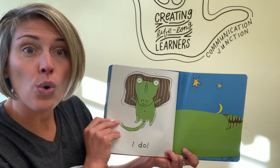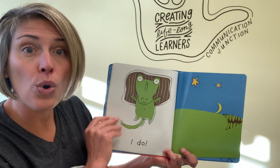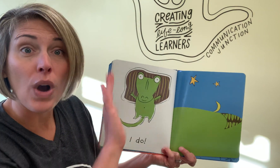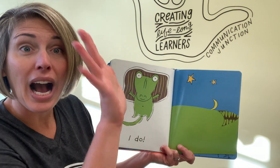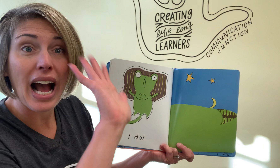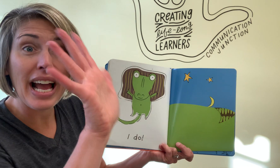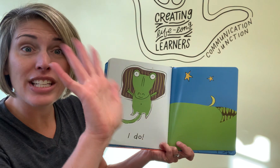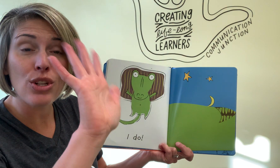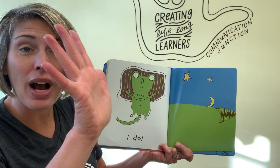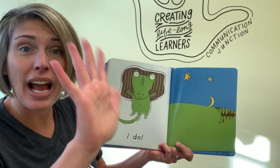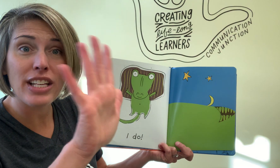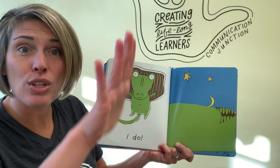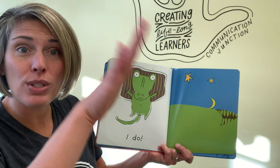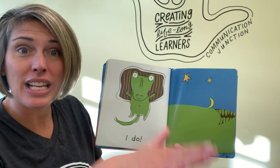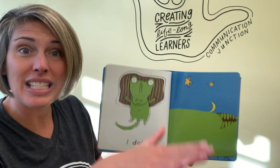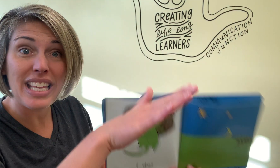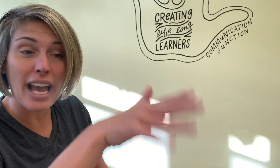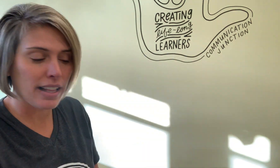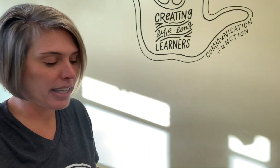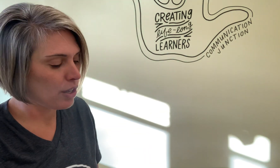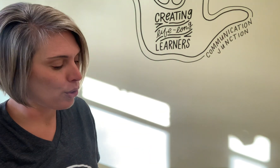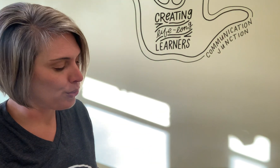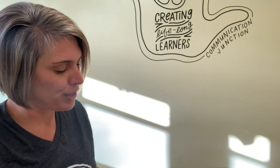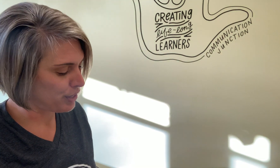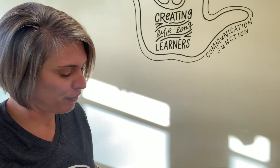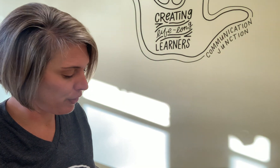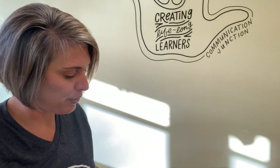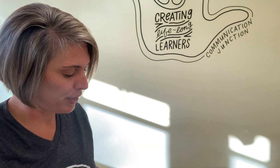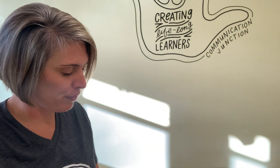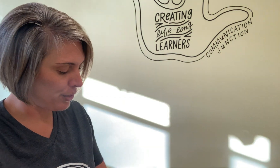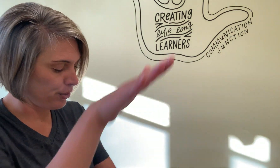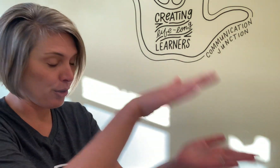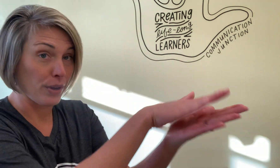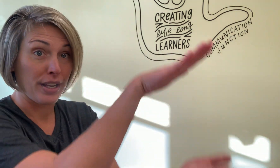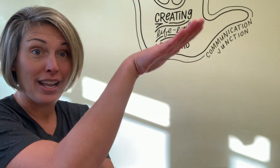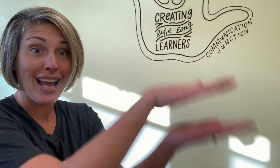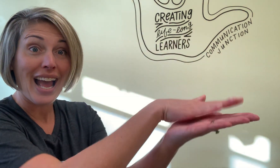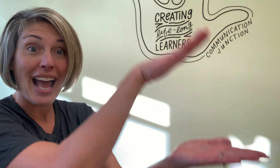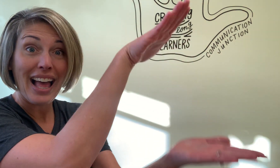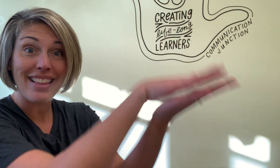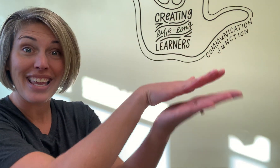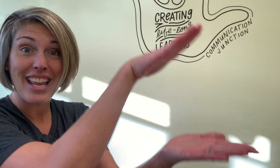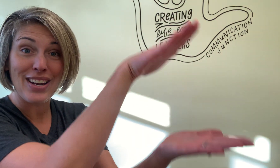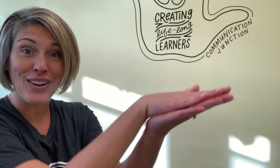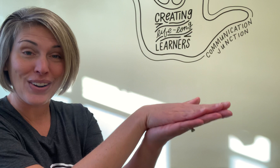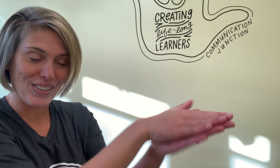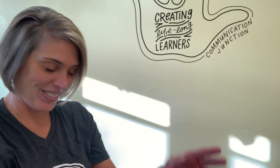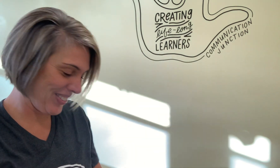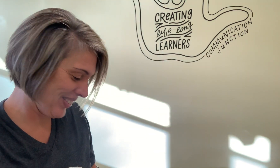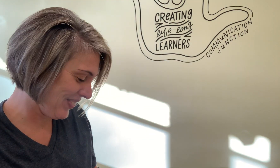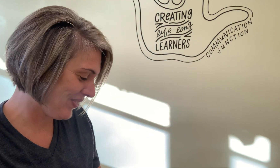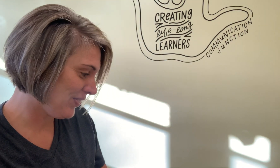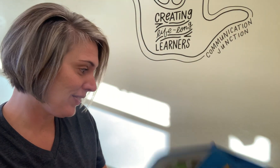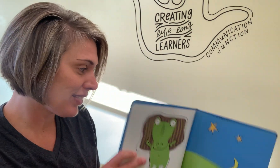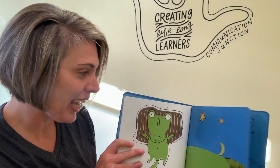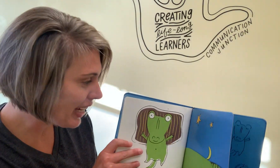Oh, I do, says the alligator. Oh, this is a fun one if you don't know it. Alligator.